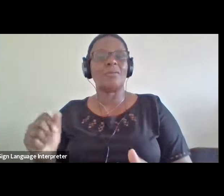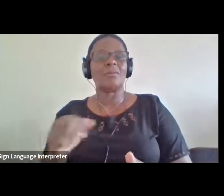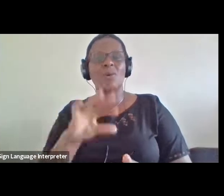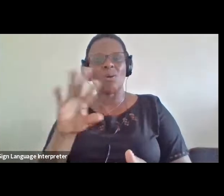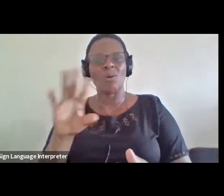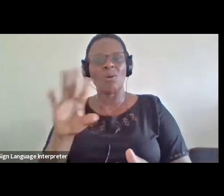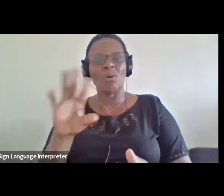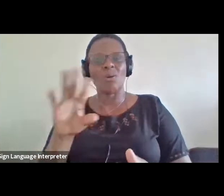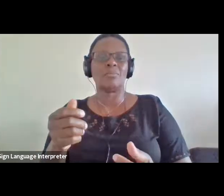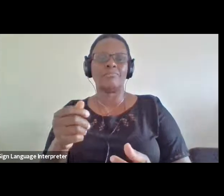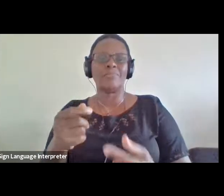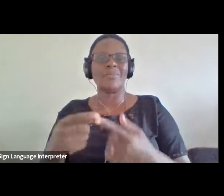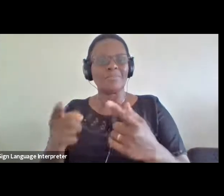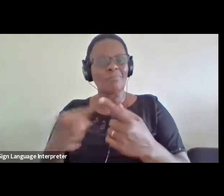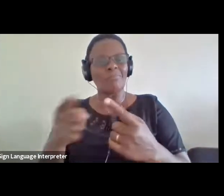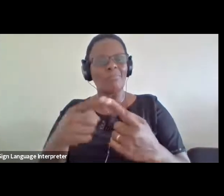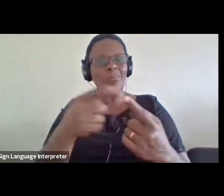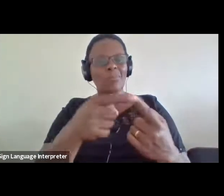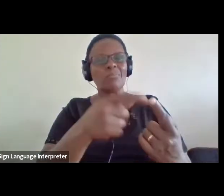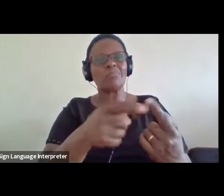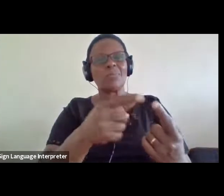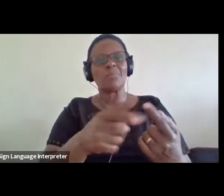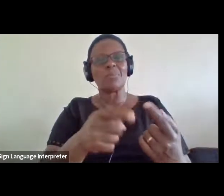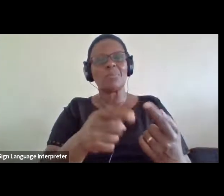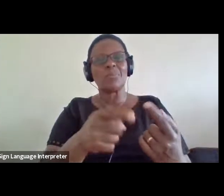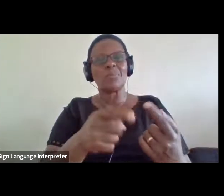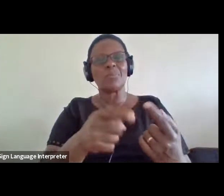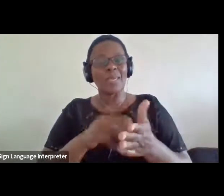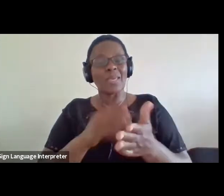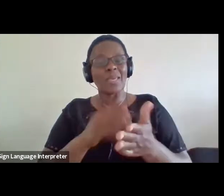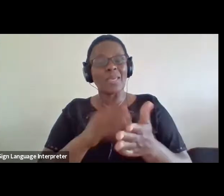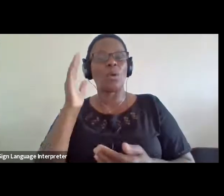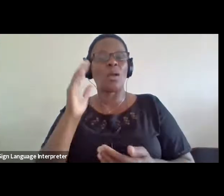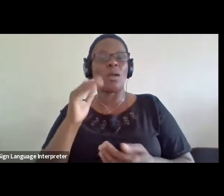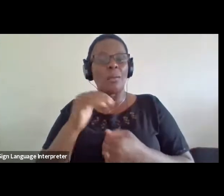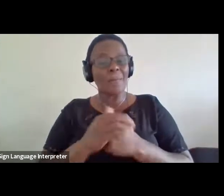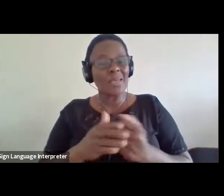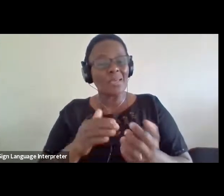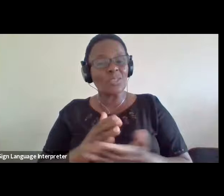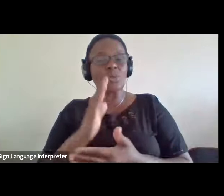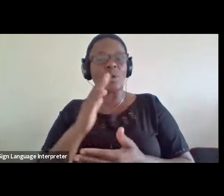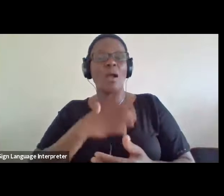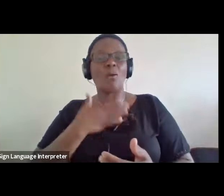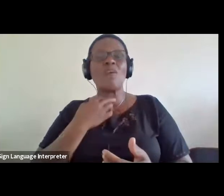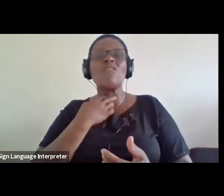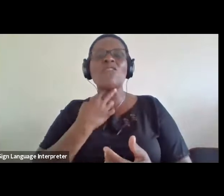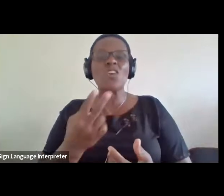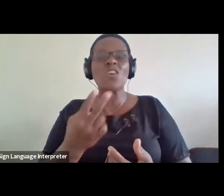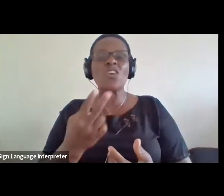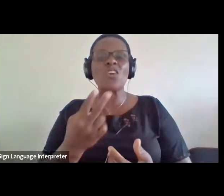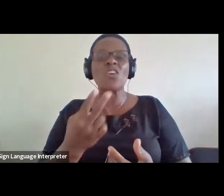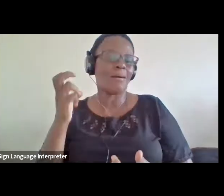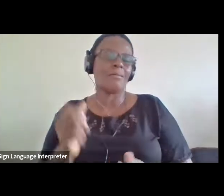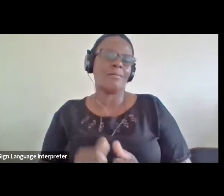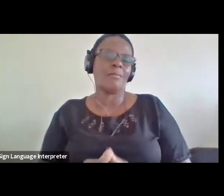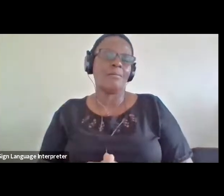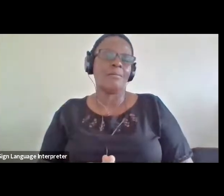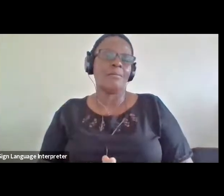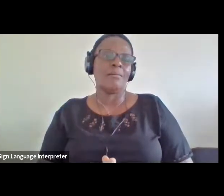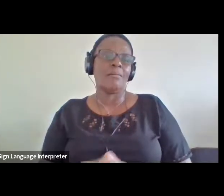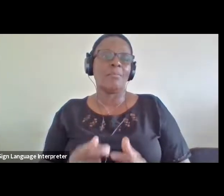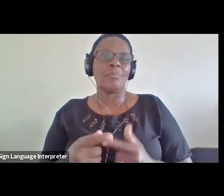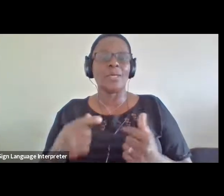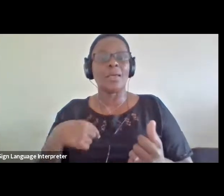Australia, making sure that our voices aren't isolated from this conversation. I know that there's a lot out there and there's a lot that we need